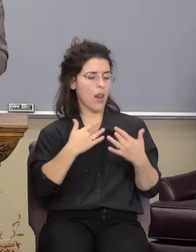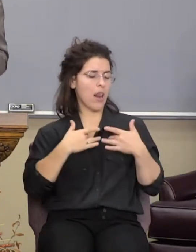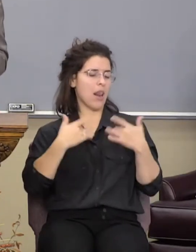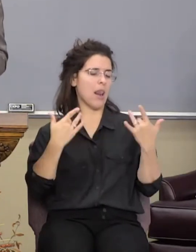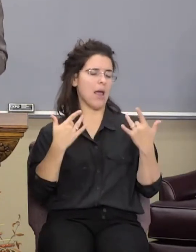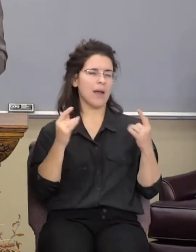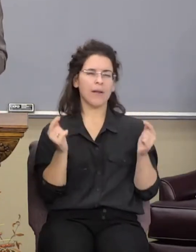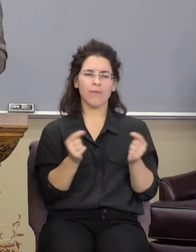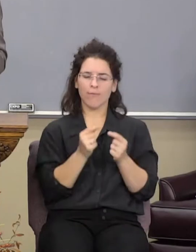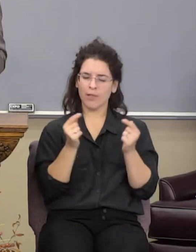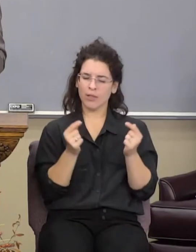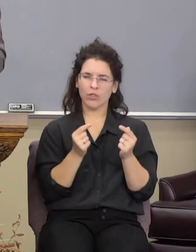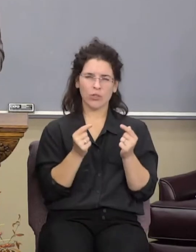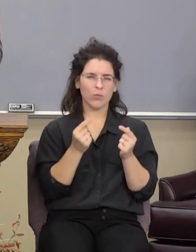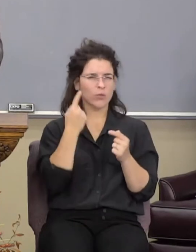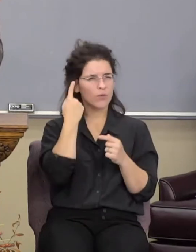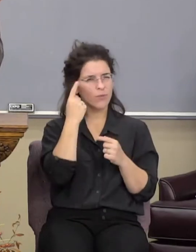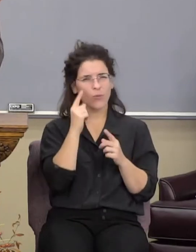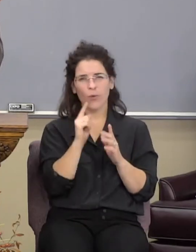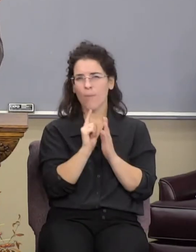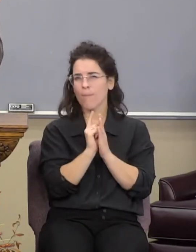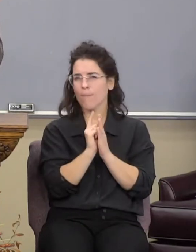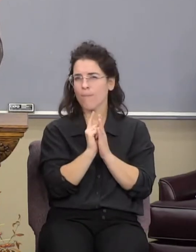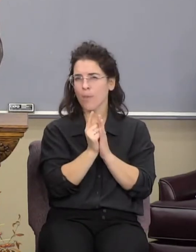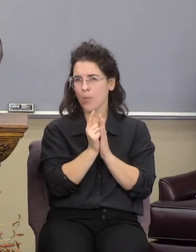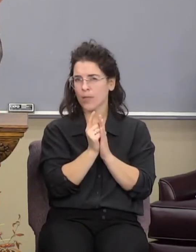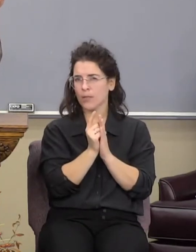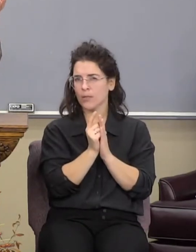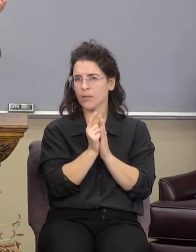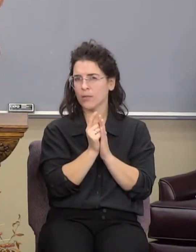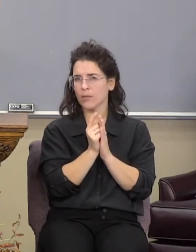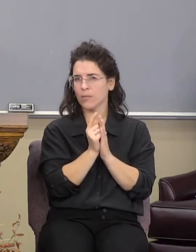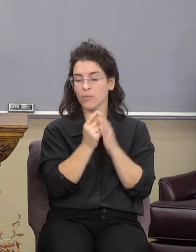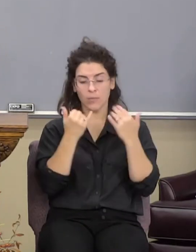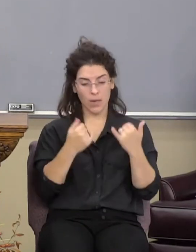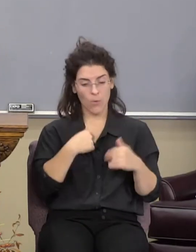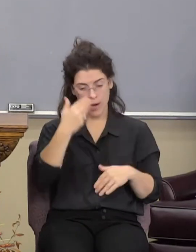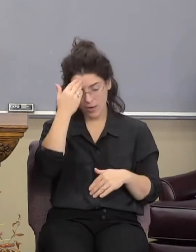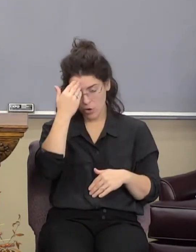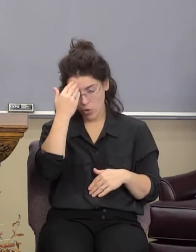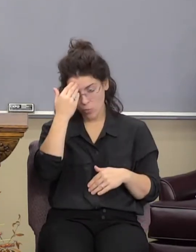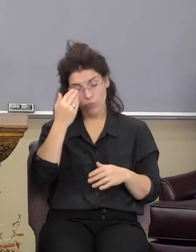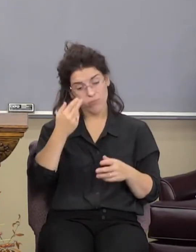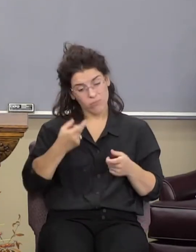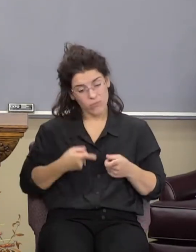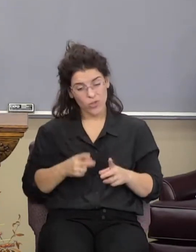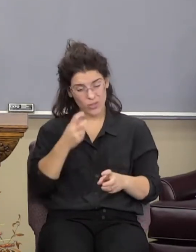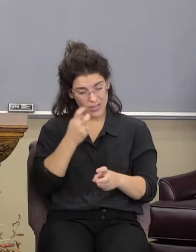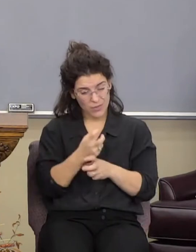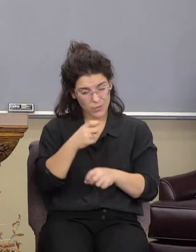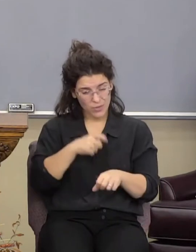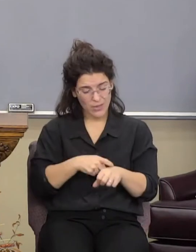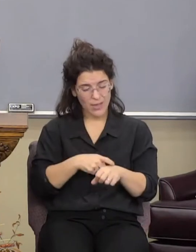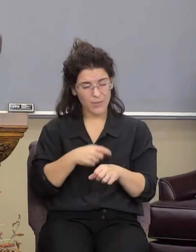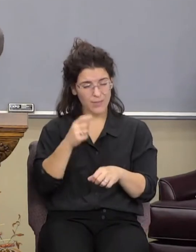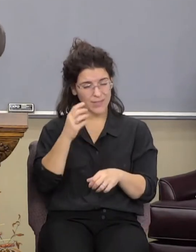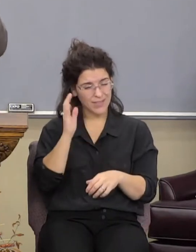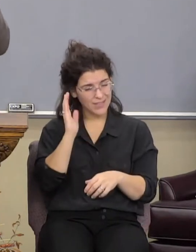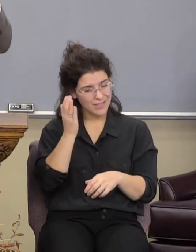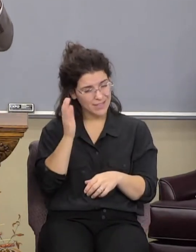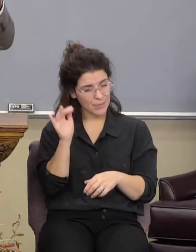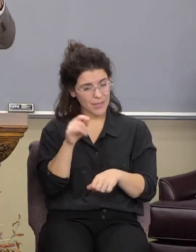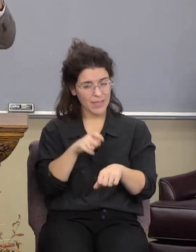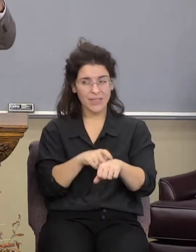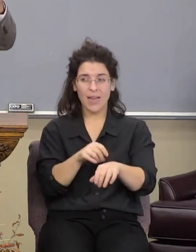but for a moment." Now, I know when we're going through difficult times, doesn't it seem like time